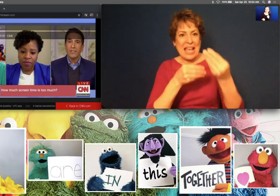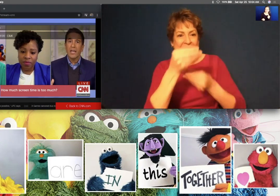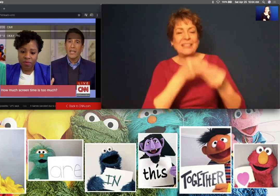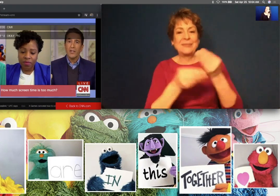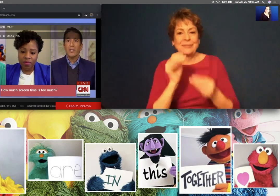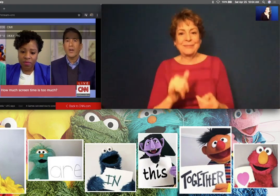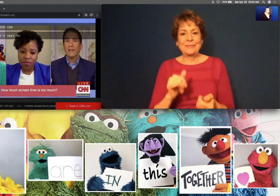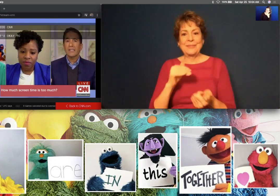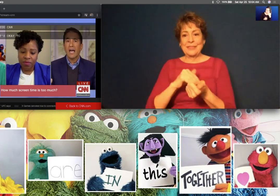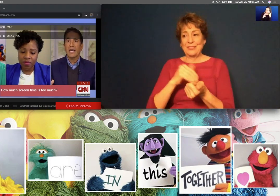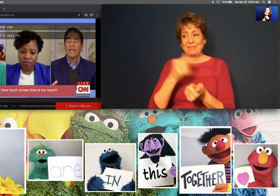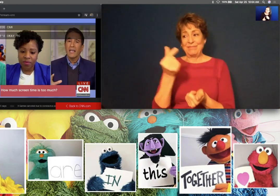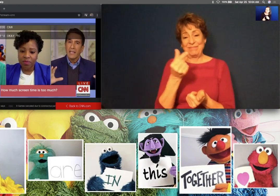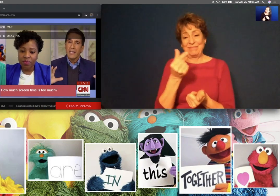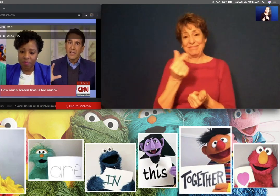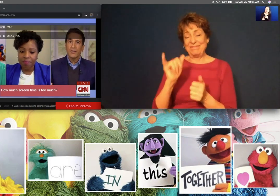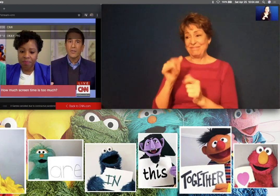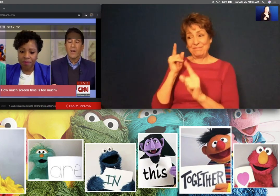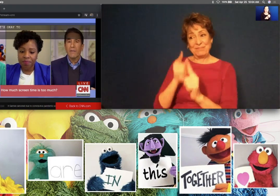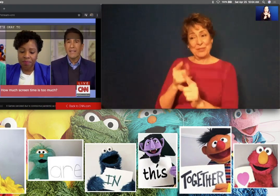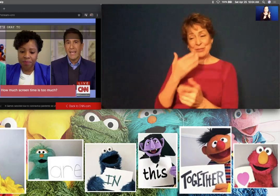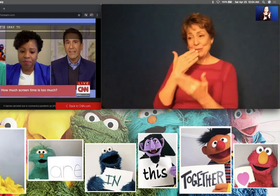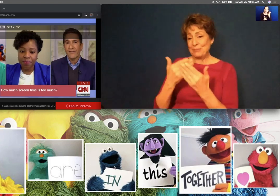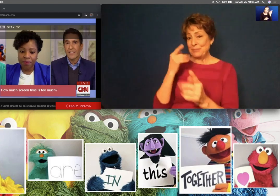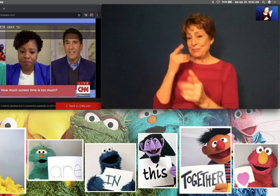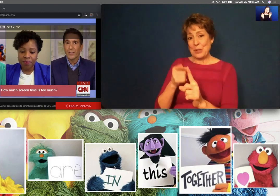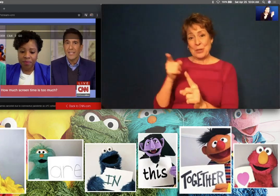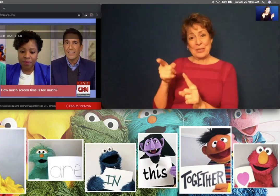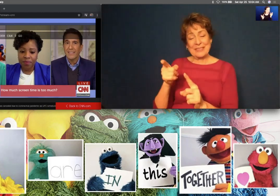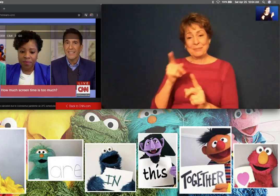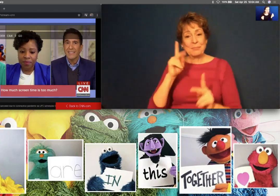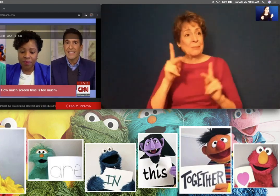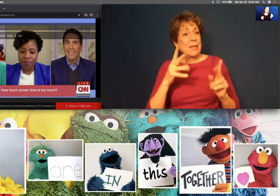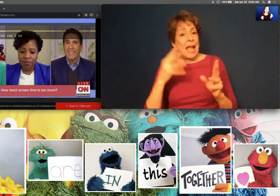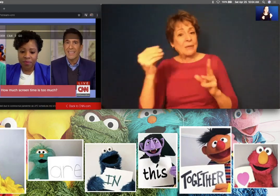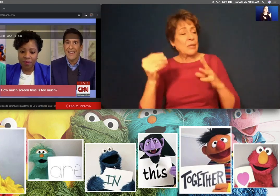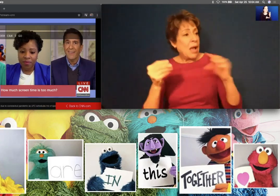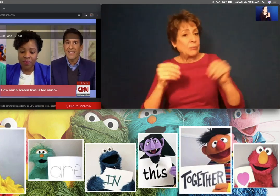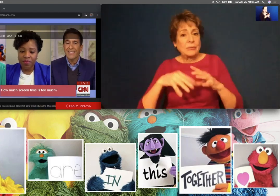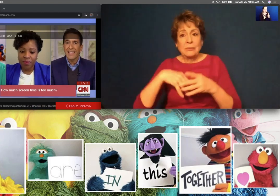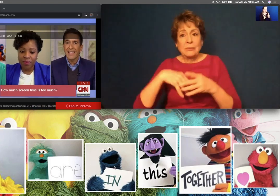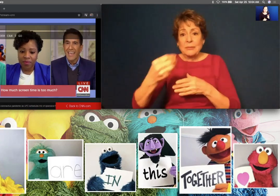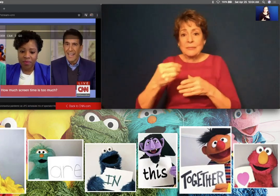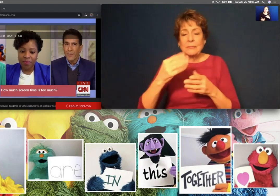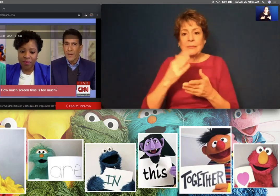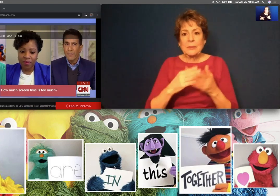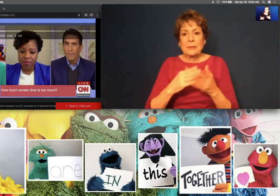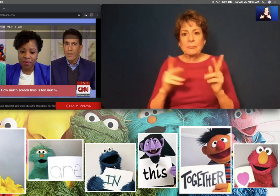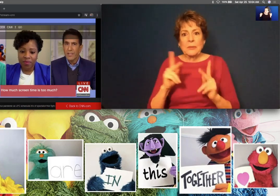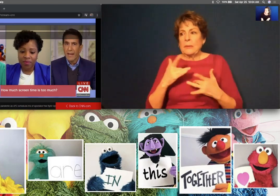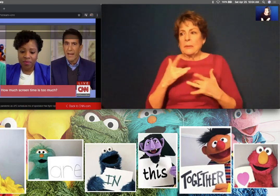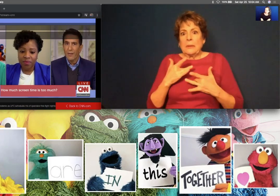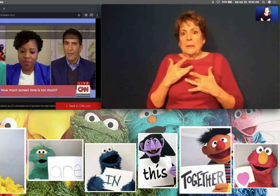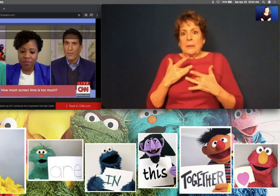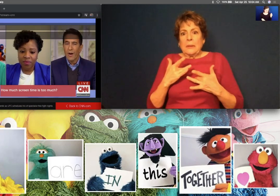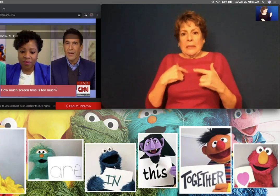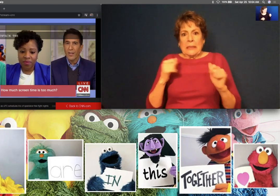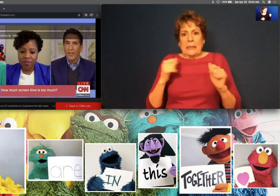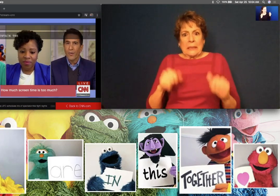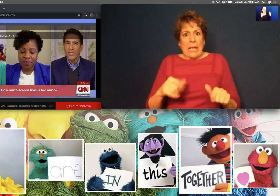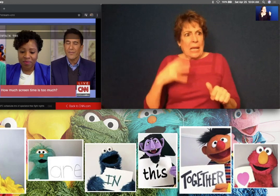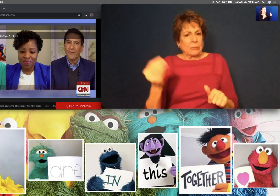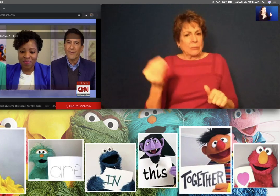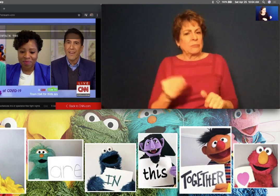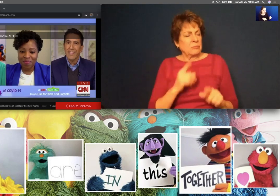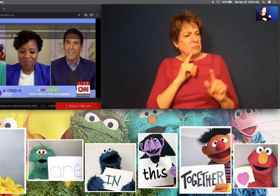outside. Sometimes people wonder, can I go outside? Yes, you can go outside. You still just want to maintain the physical distance. That's the key, obviously.